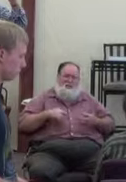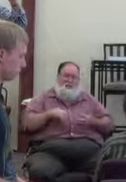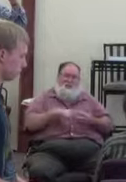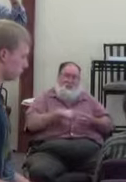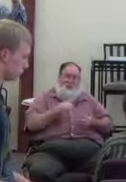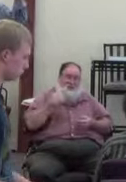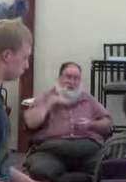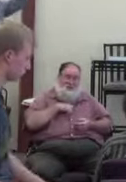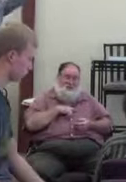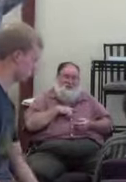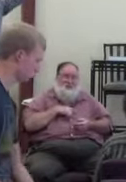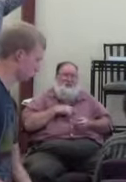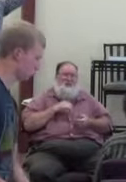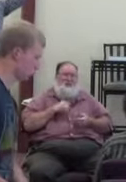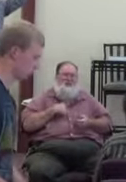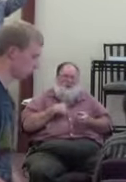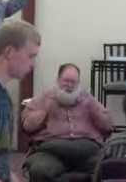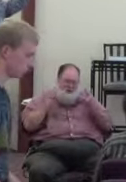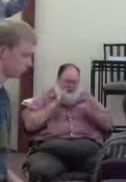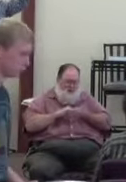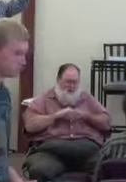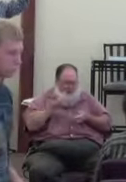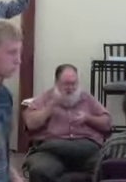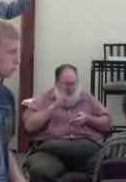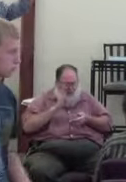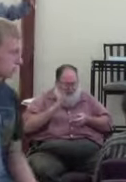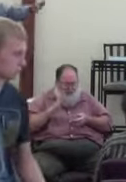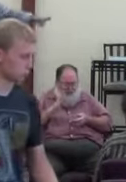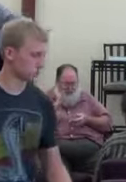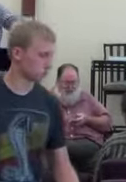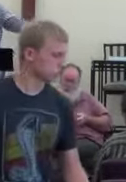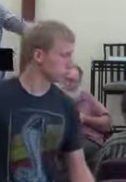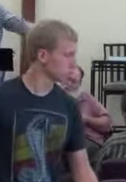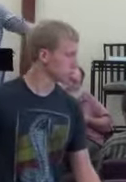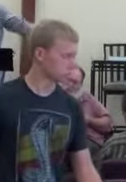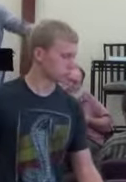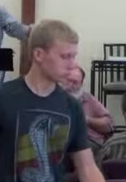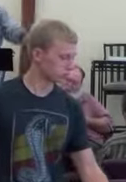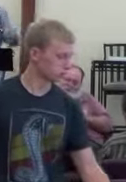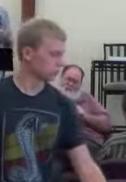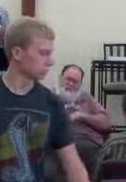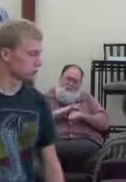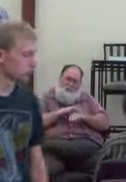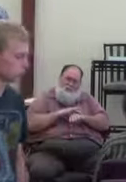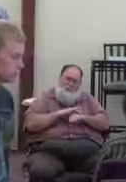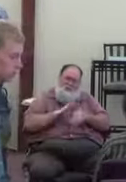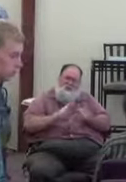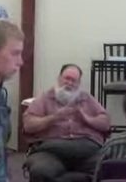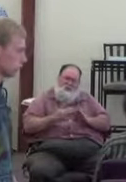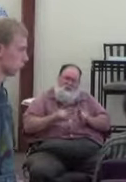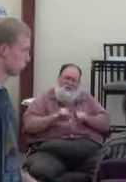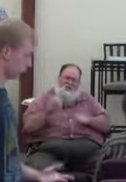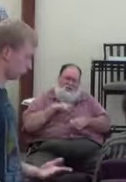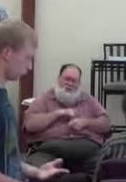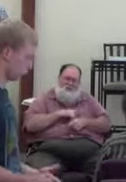that? That God would step out of eternity and come to this earth to be like